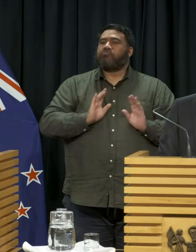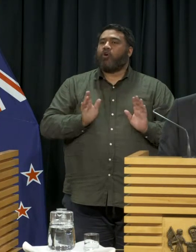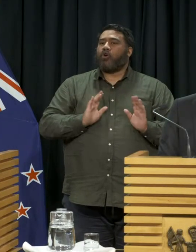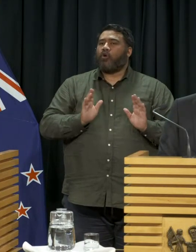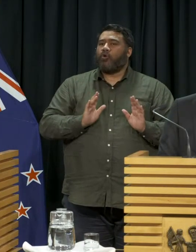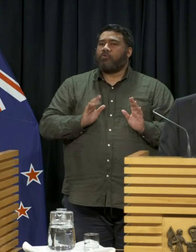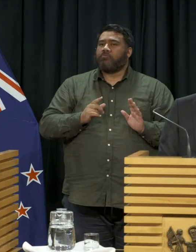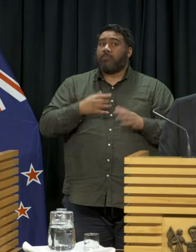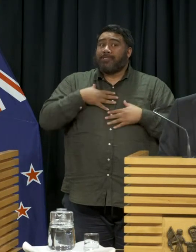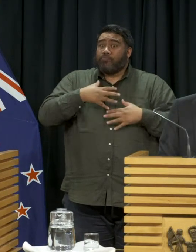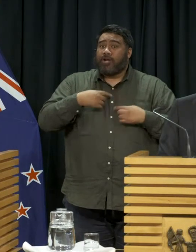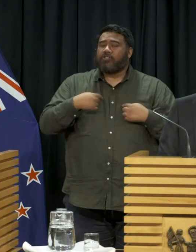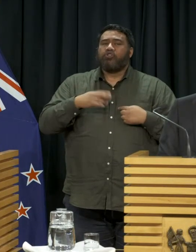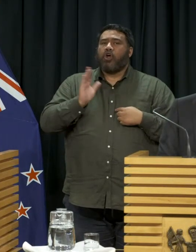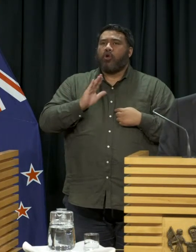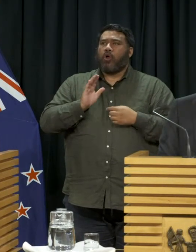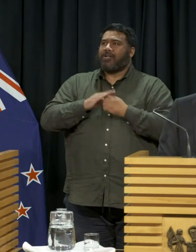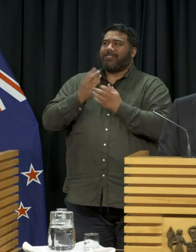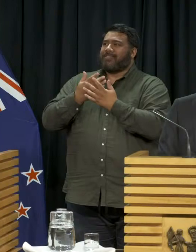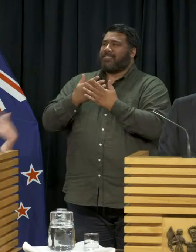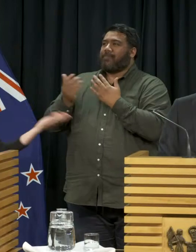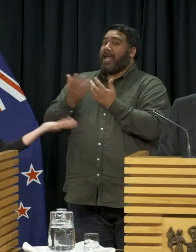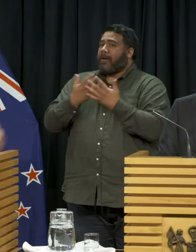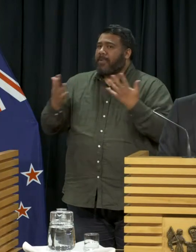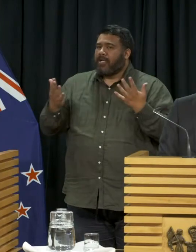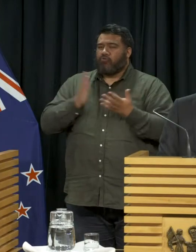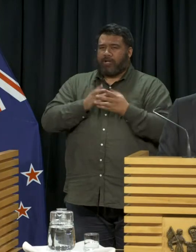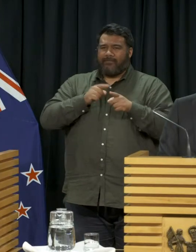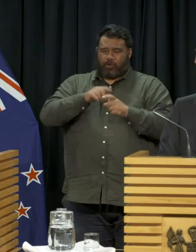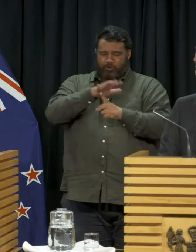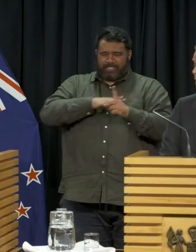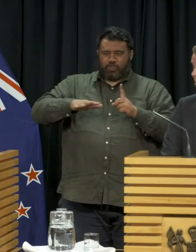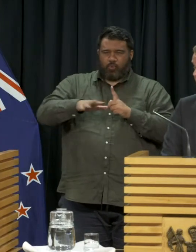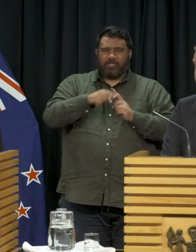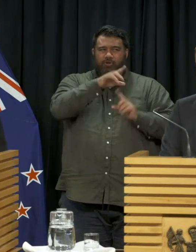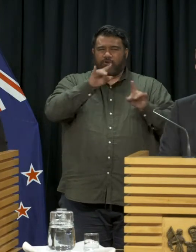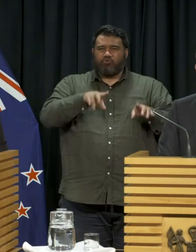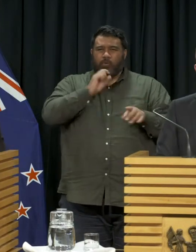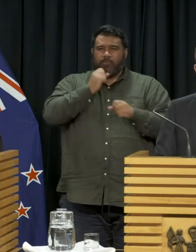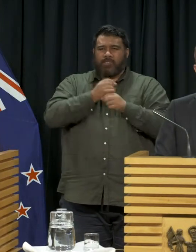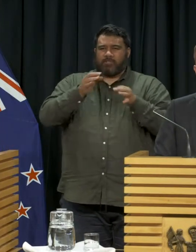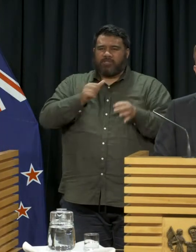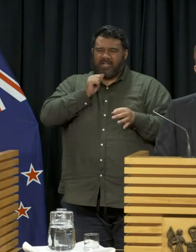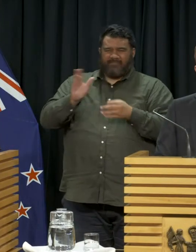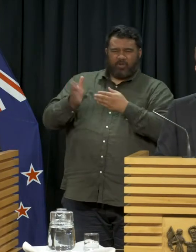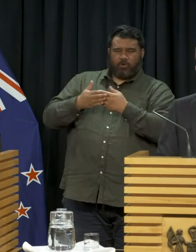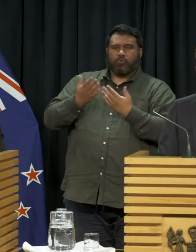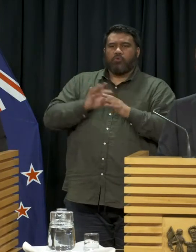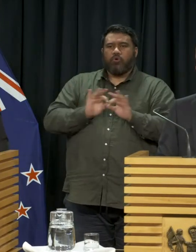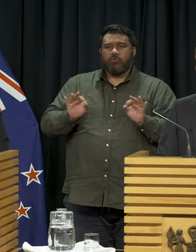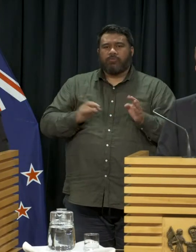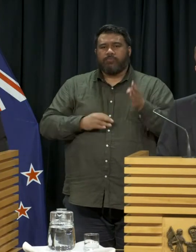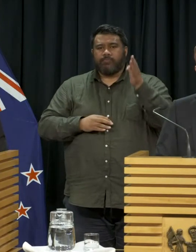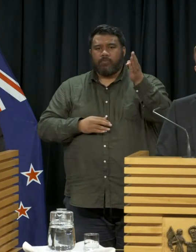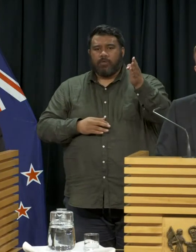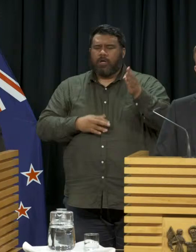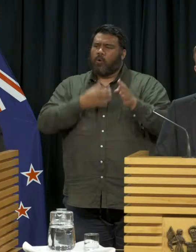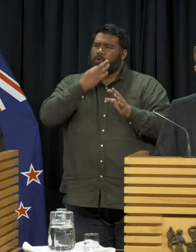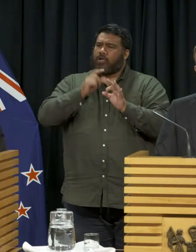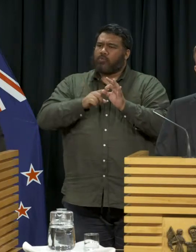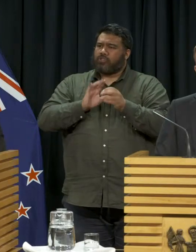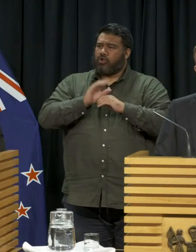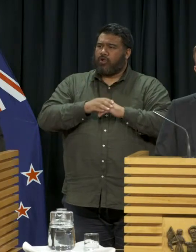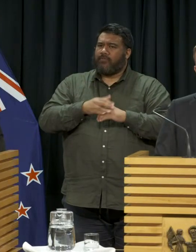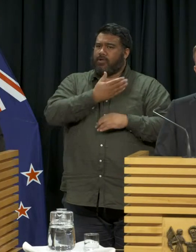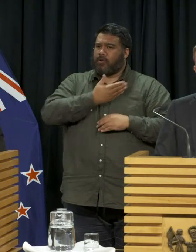be about the number of cases, but the circumstances around those cases. Would you agree with that, William? Prince Philip. I mean, obviously his death